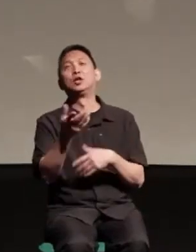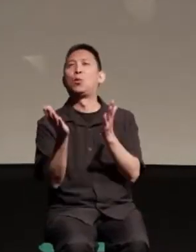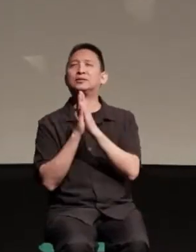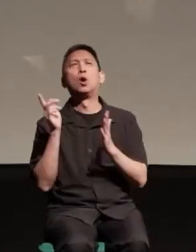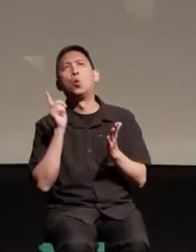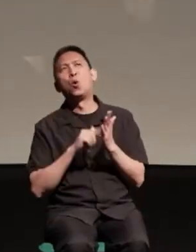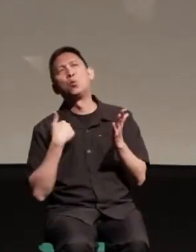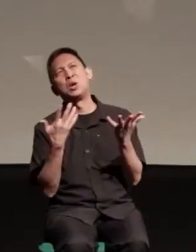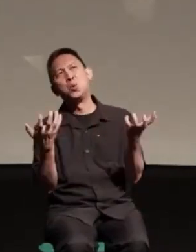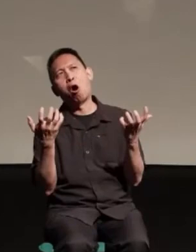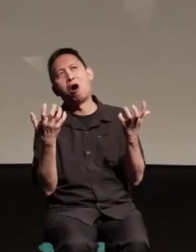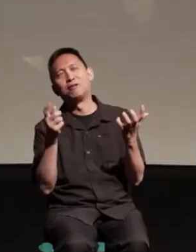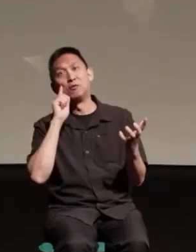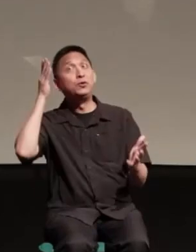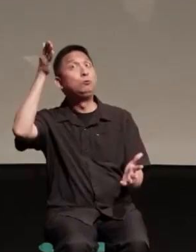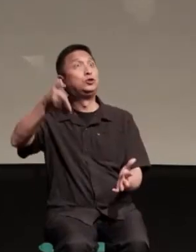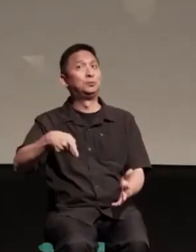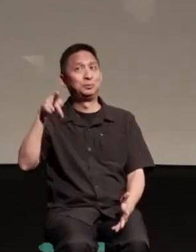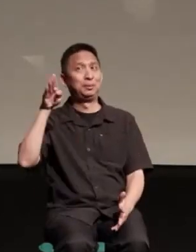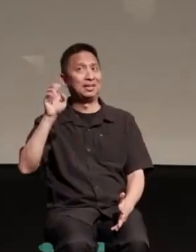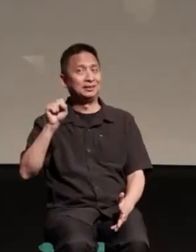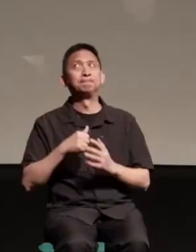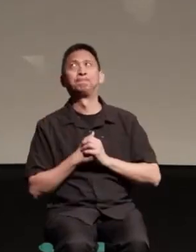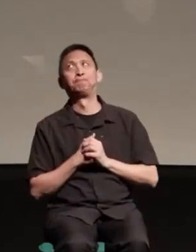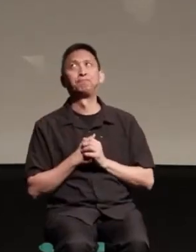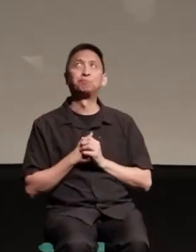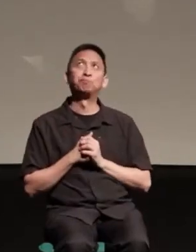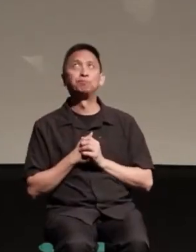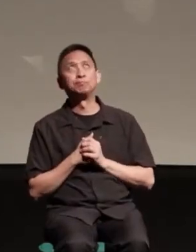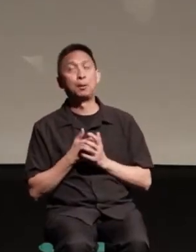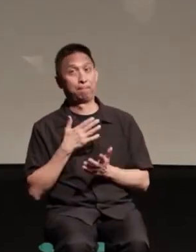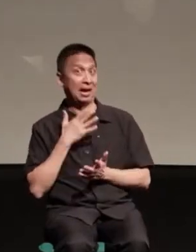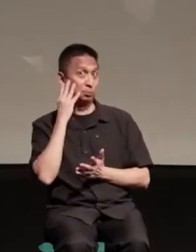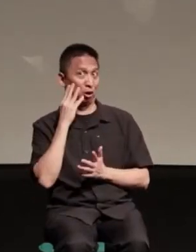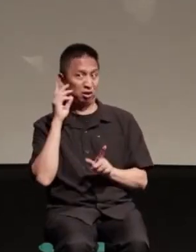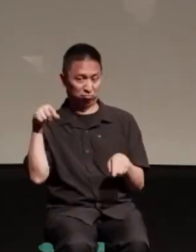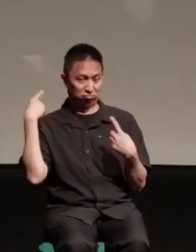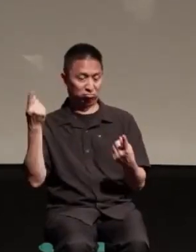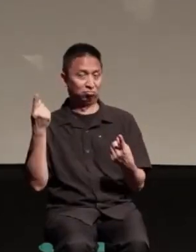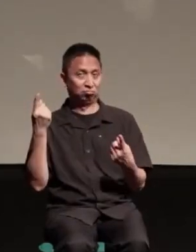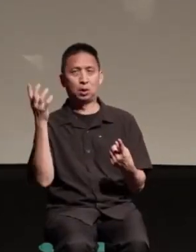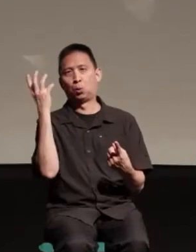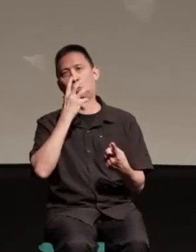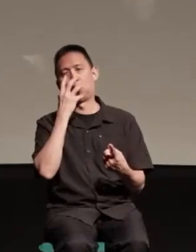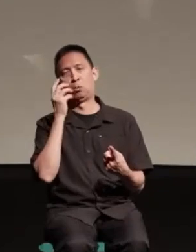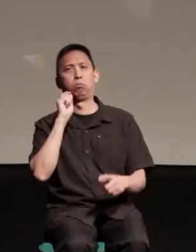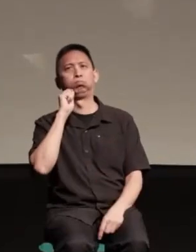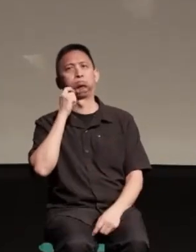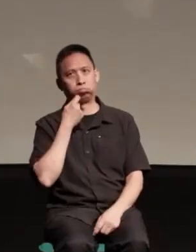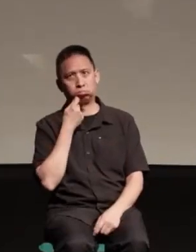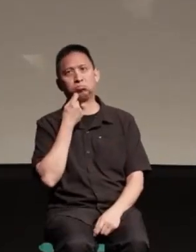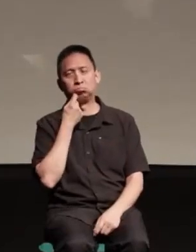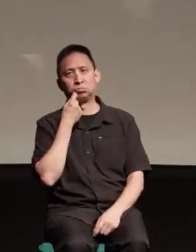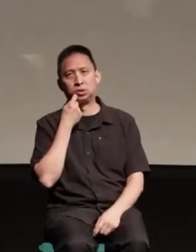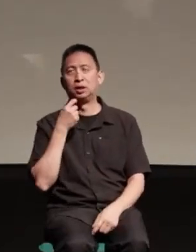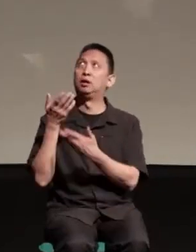we would like to see with PBS, I can tell you my experience was really great. As far as working with